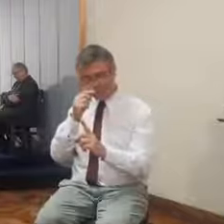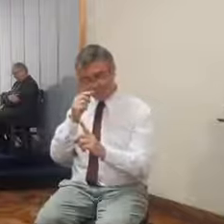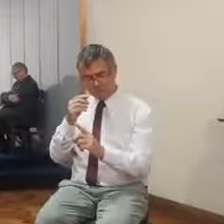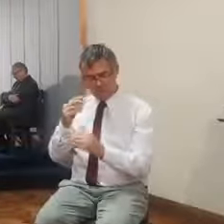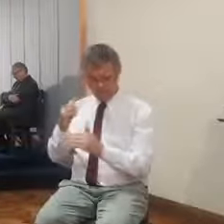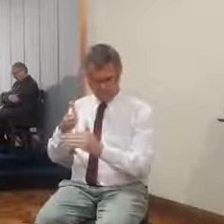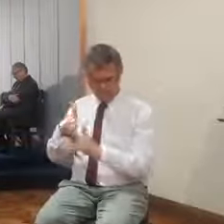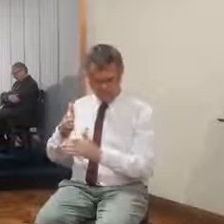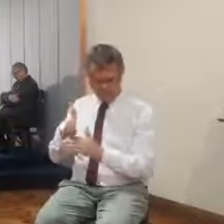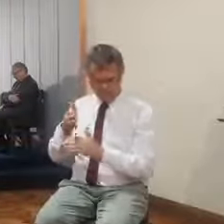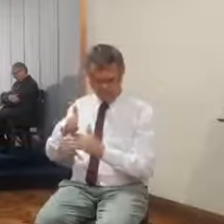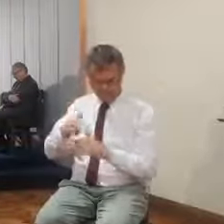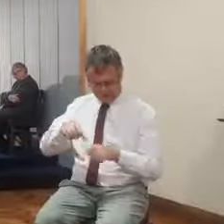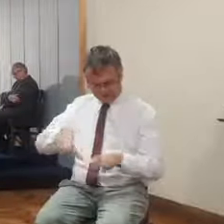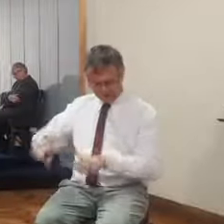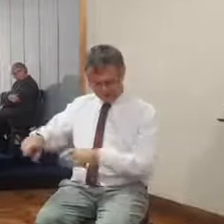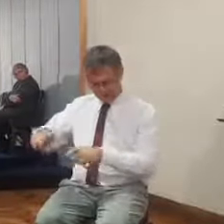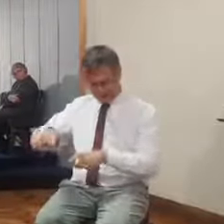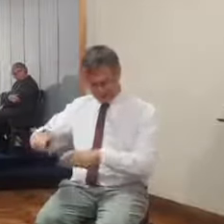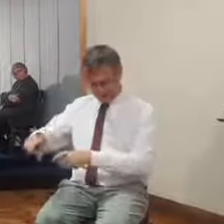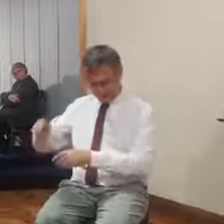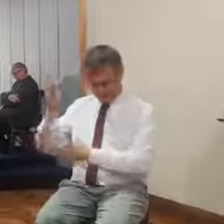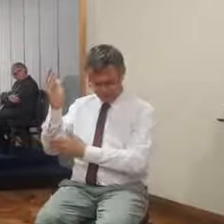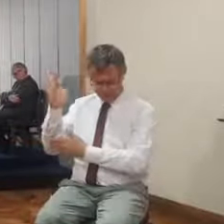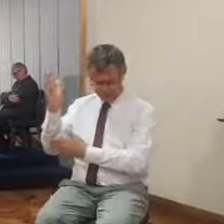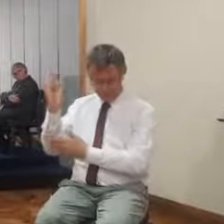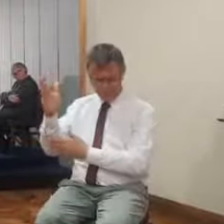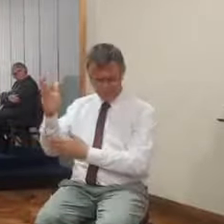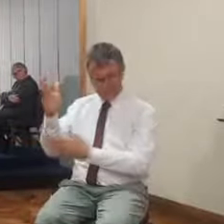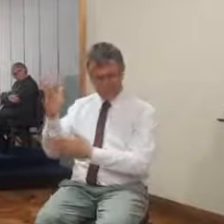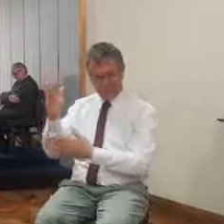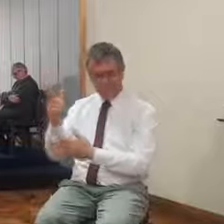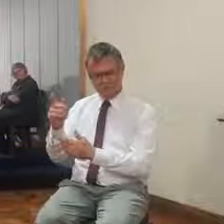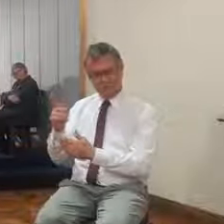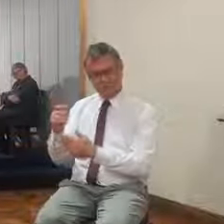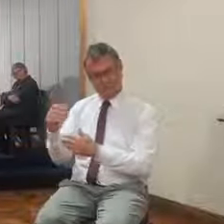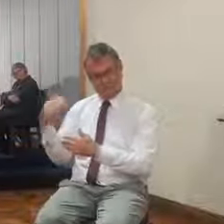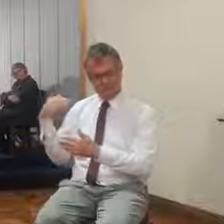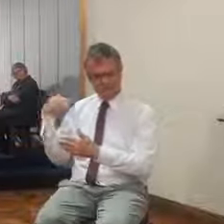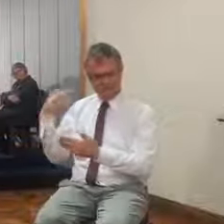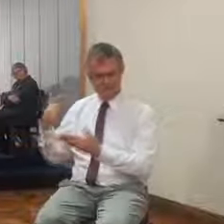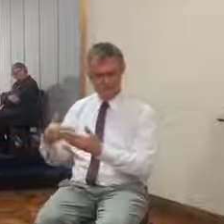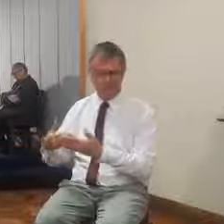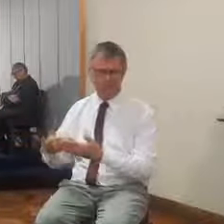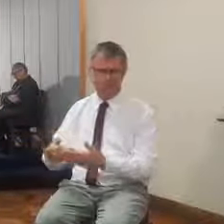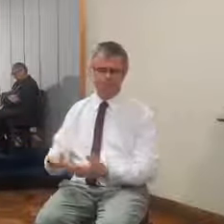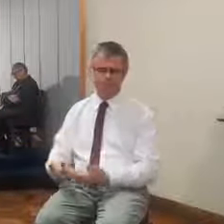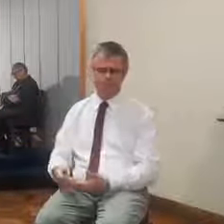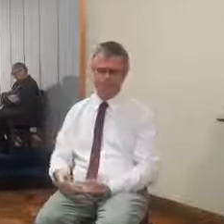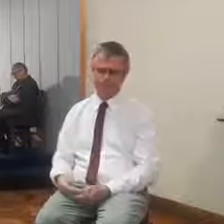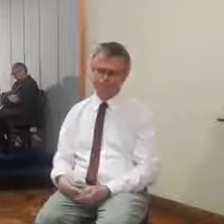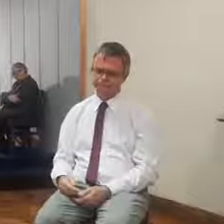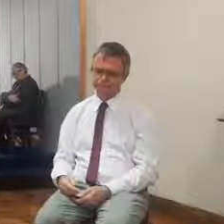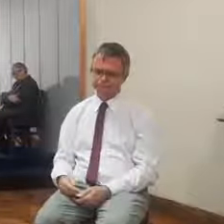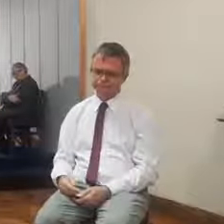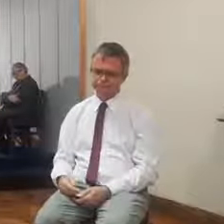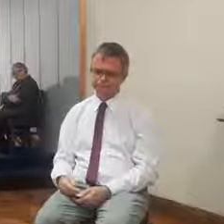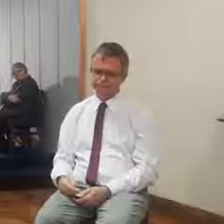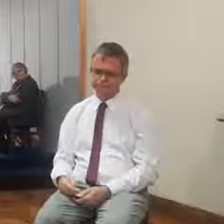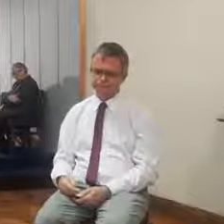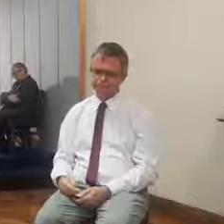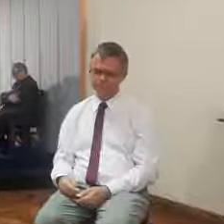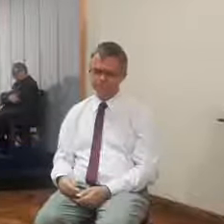and ministry to which thou hast set him over these many years. O Lord our God, we look to thee. Pray